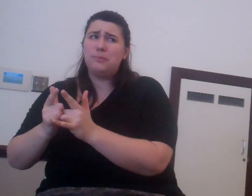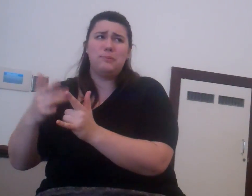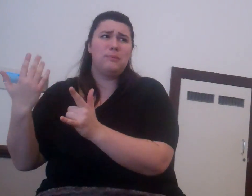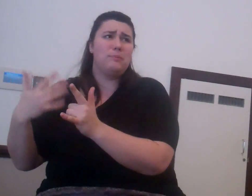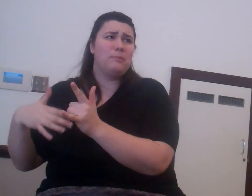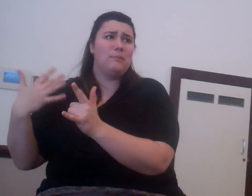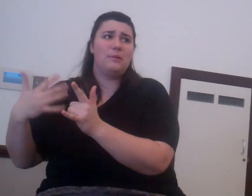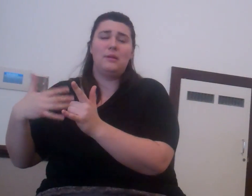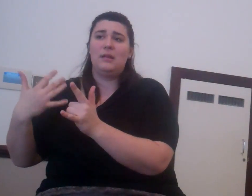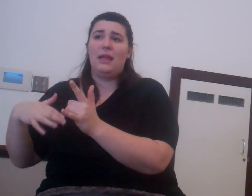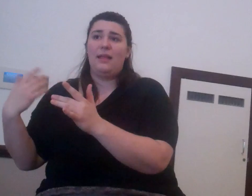new romance, everything happened.